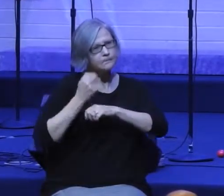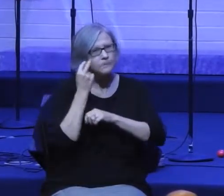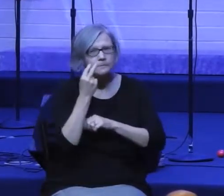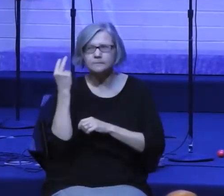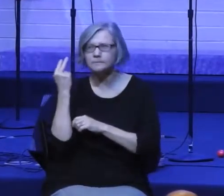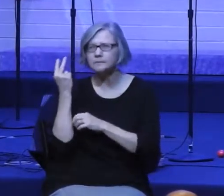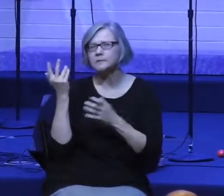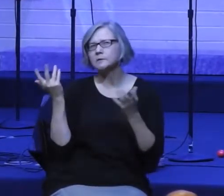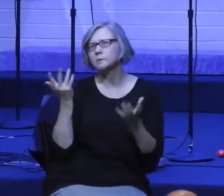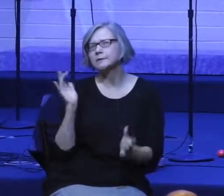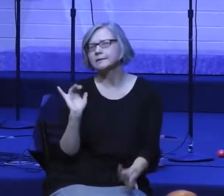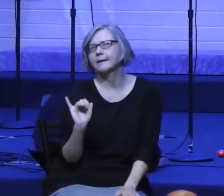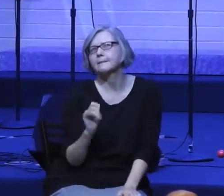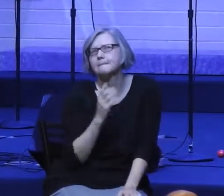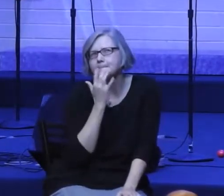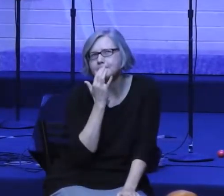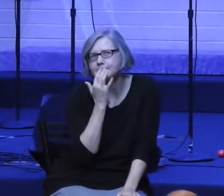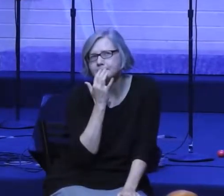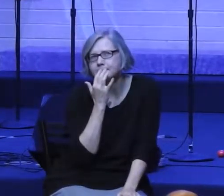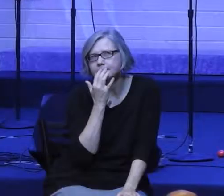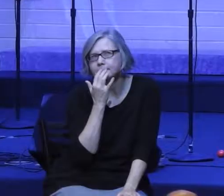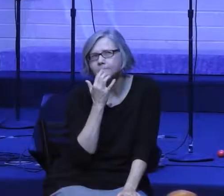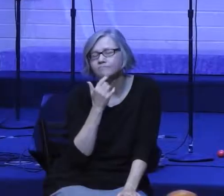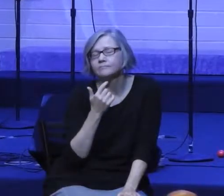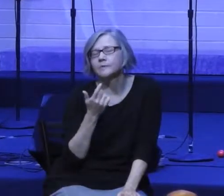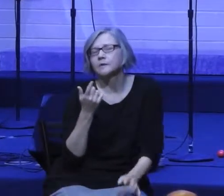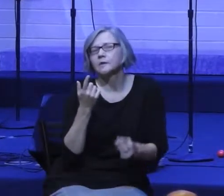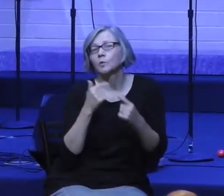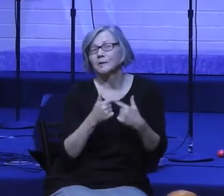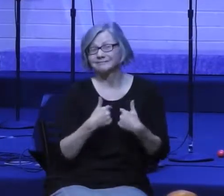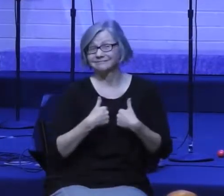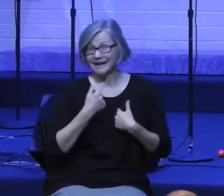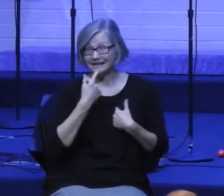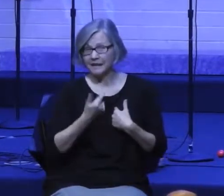when we say, you know what? I'm done.